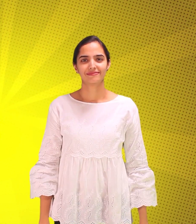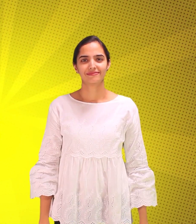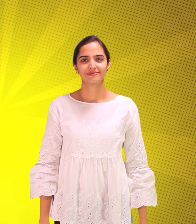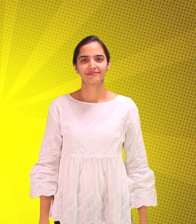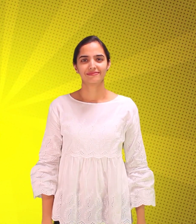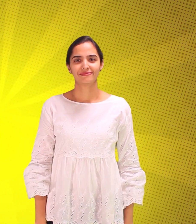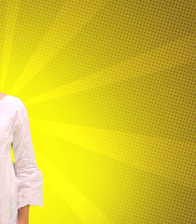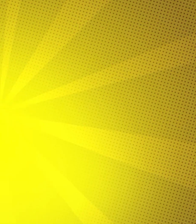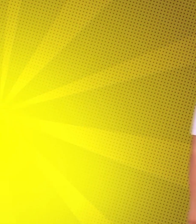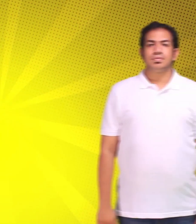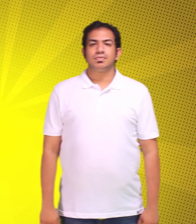G-R-A-N-D-M-O-T-S-E-R. Grandmother.